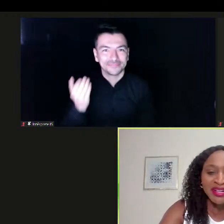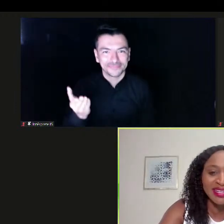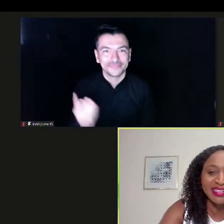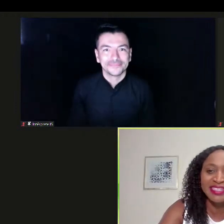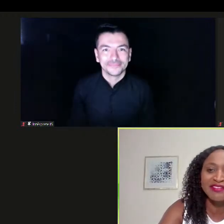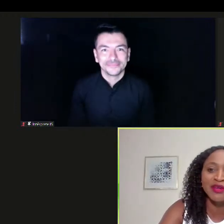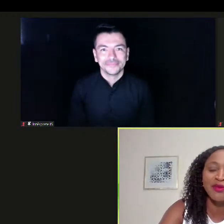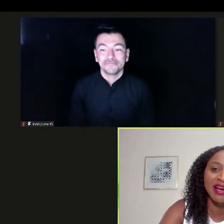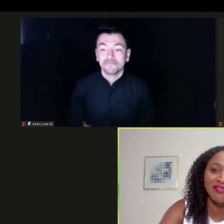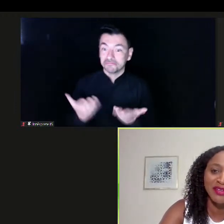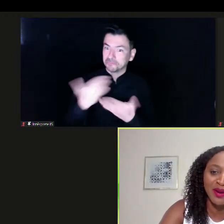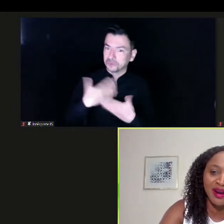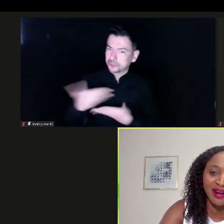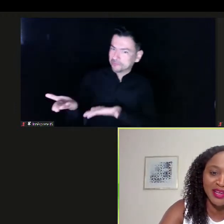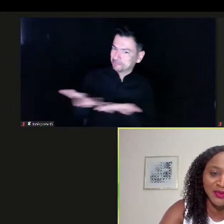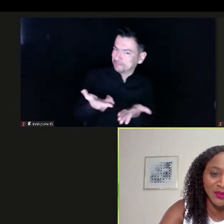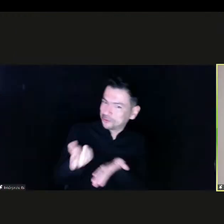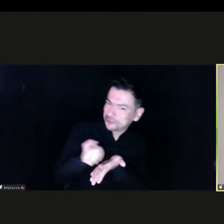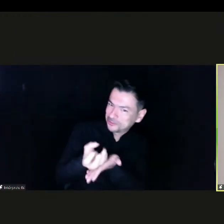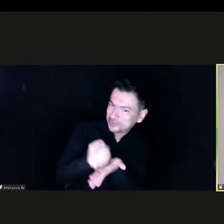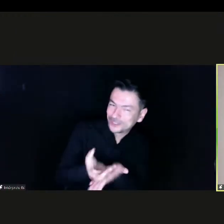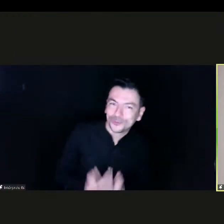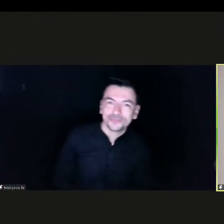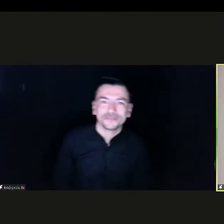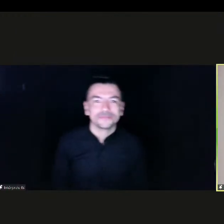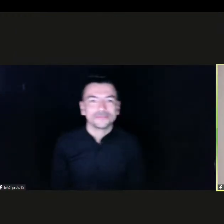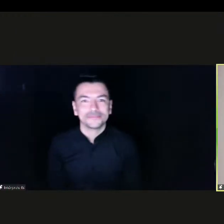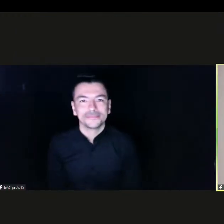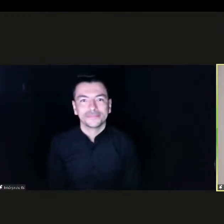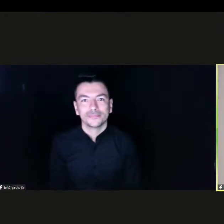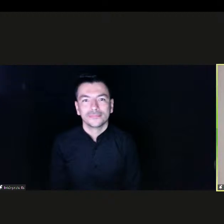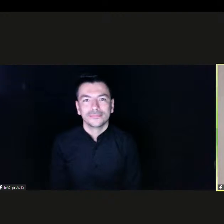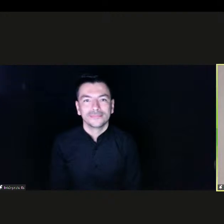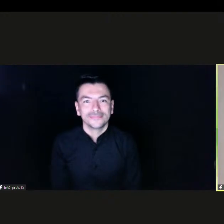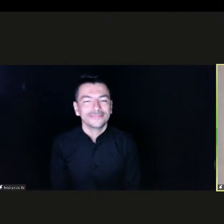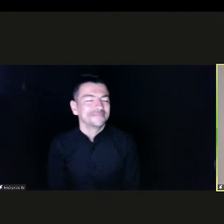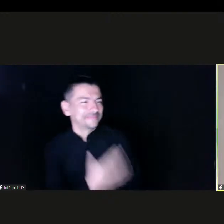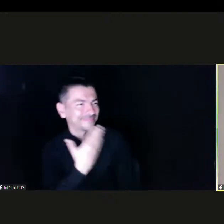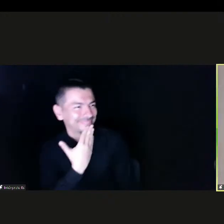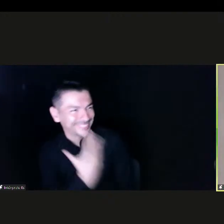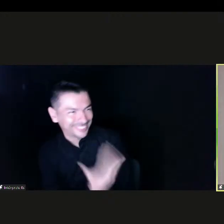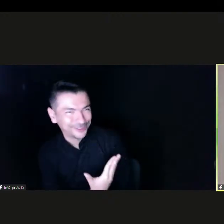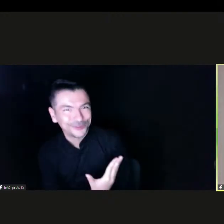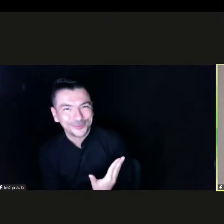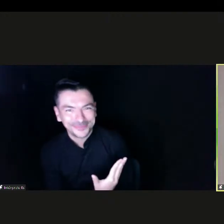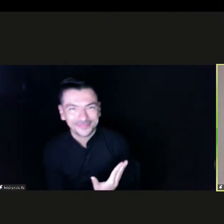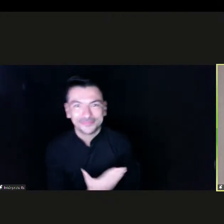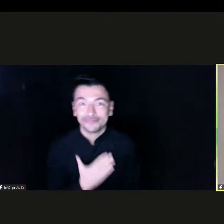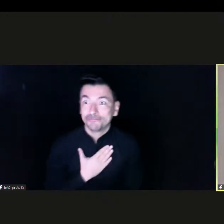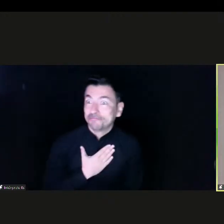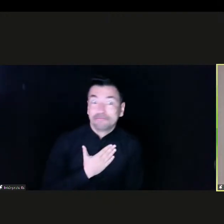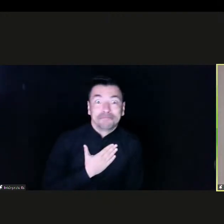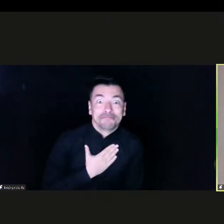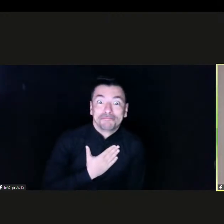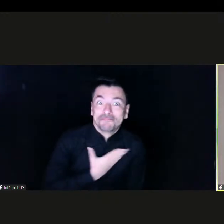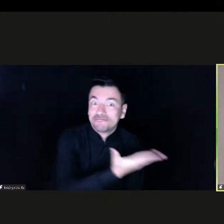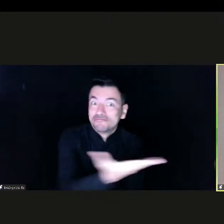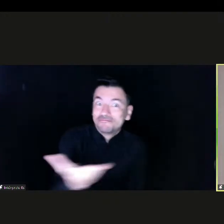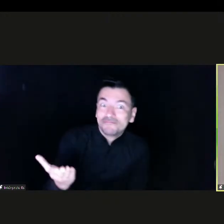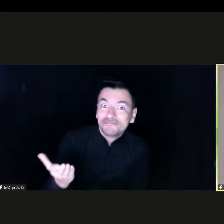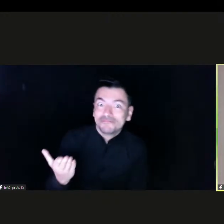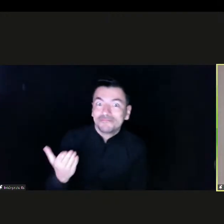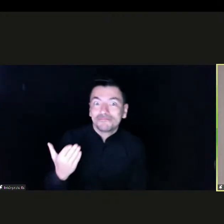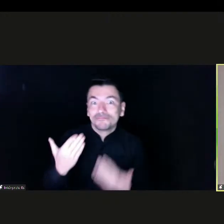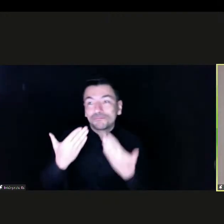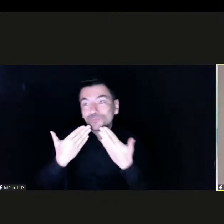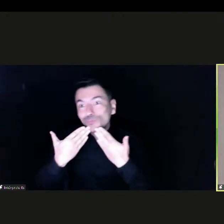good morning, good evening, wherever you are in the world, and welcome to what we hope to be a very exciting session entitled Global